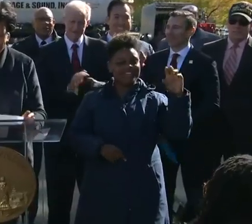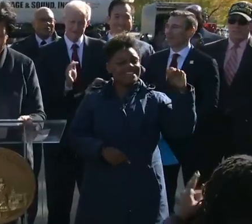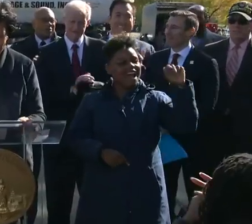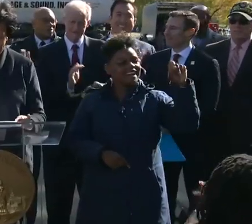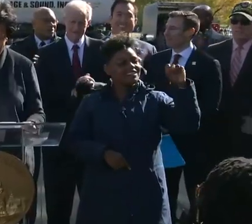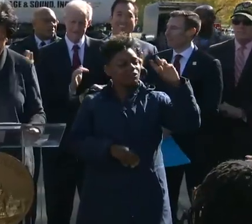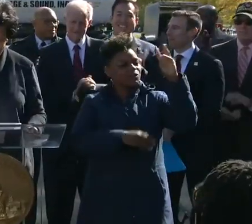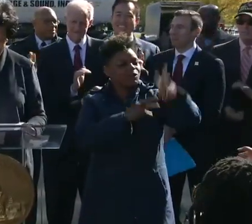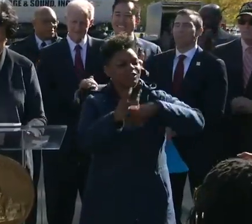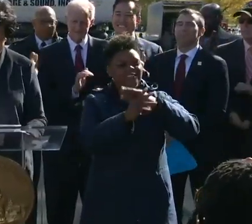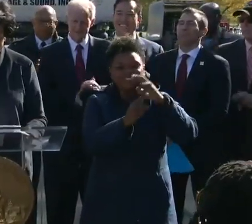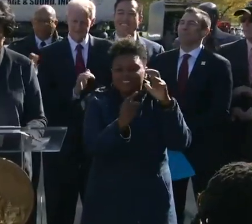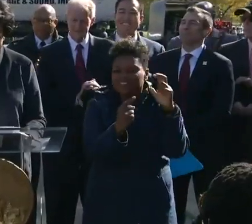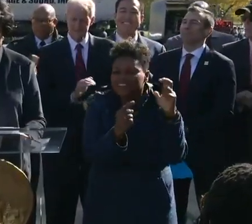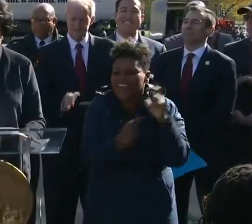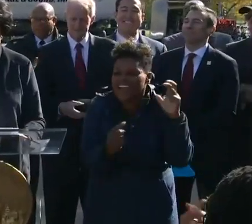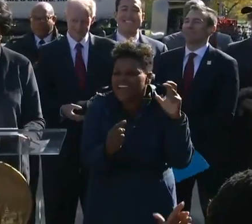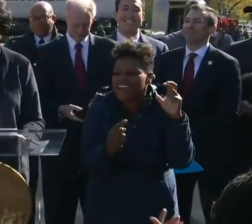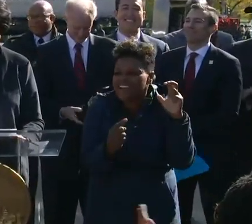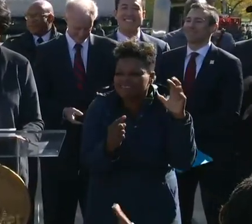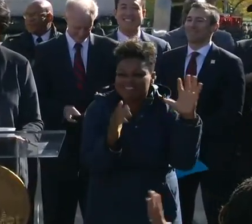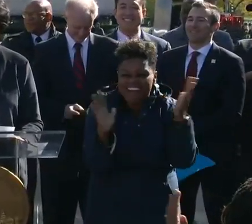Nats.